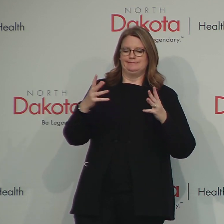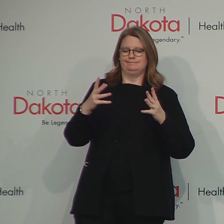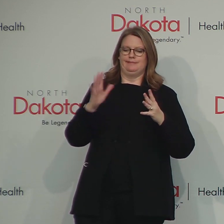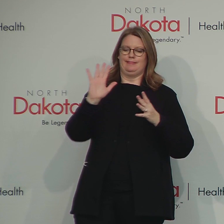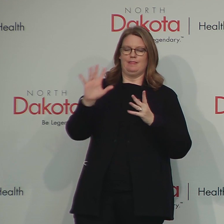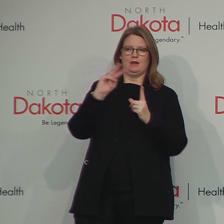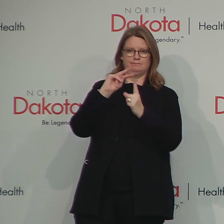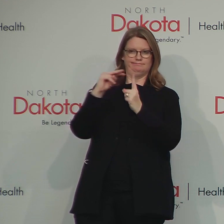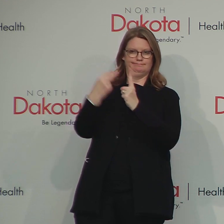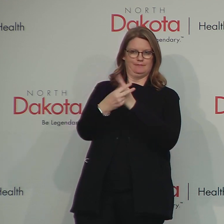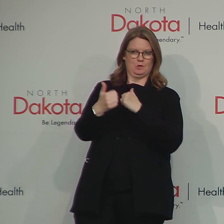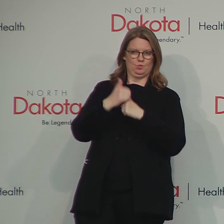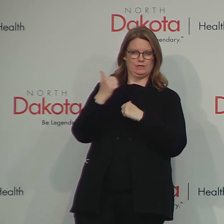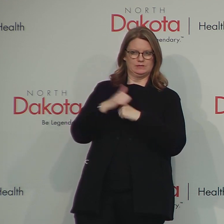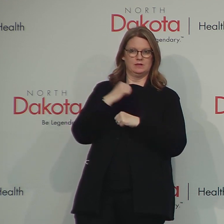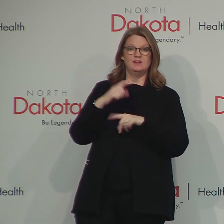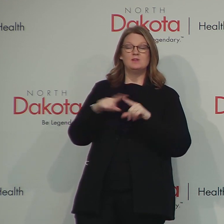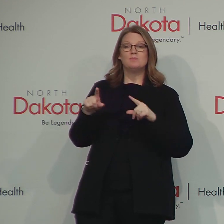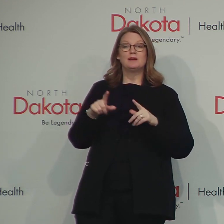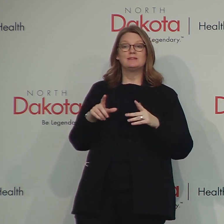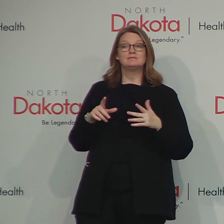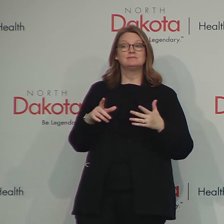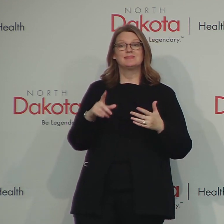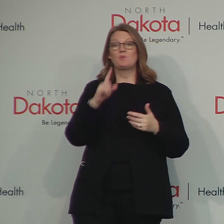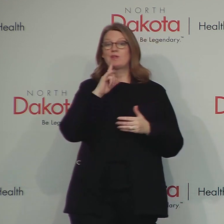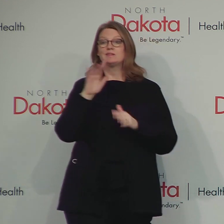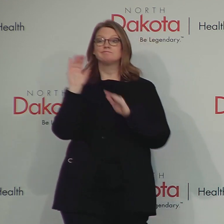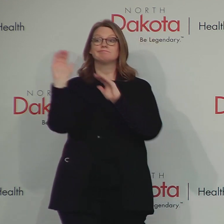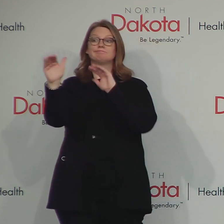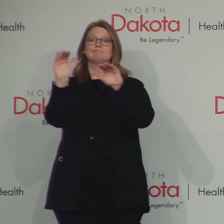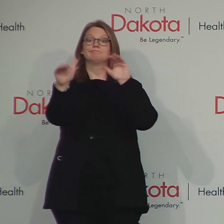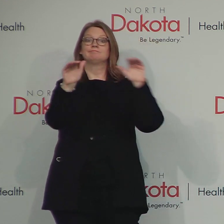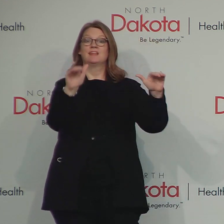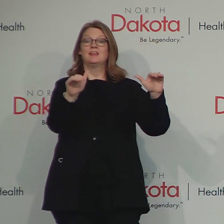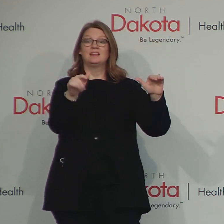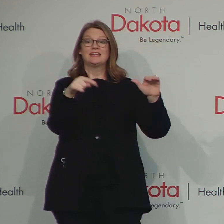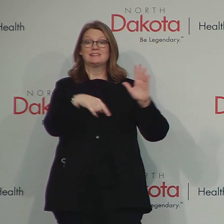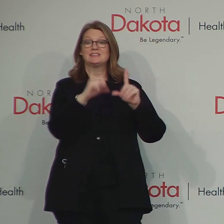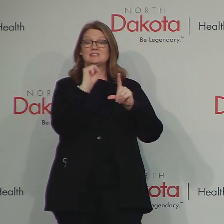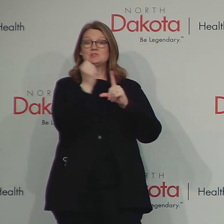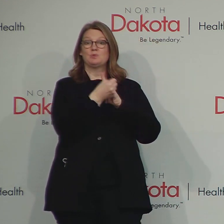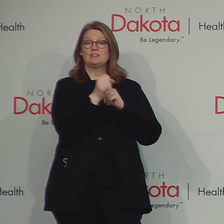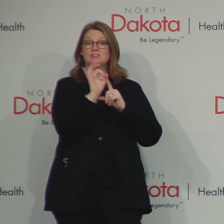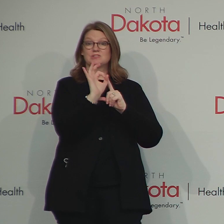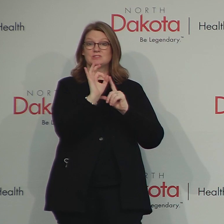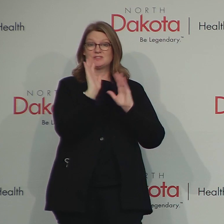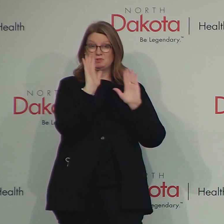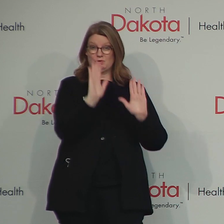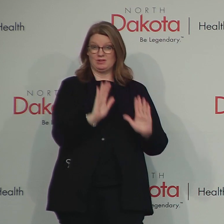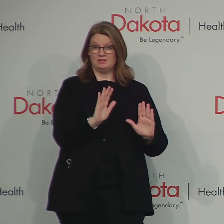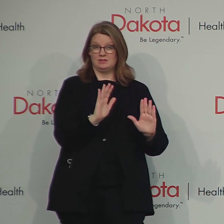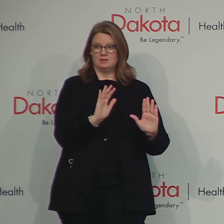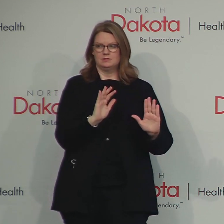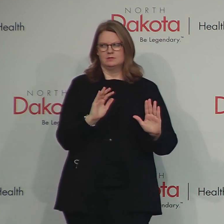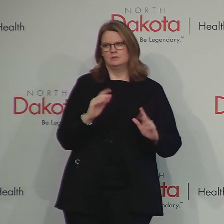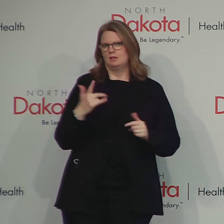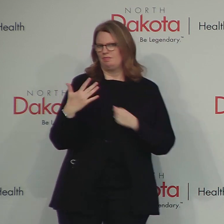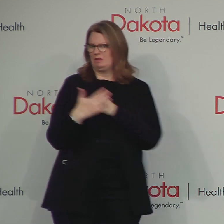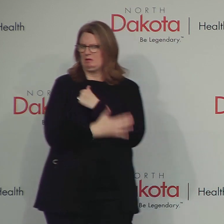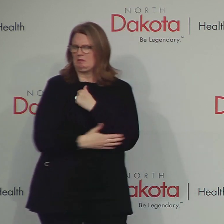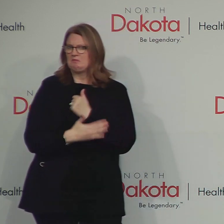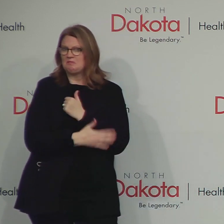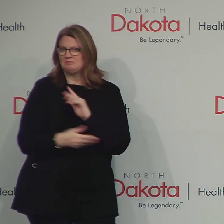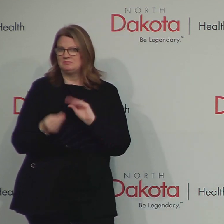thing I would want to point all North Dakotans to is that, our numbers are great. The nation's numbers are not. I mean,